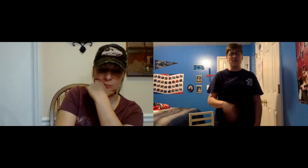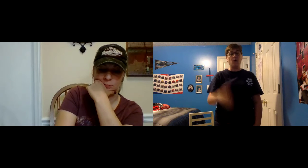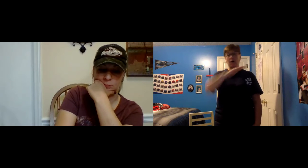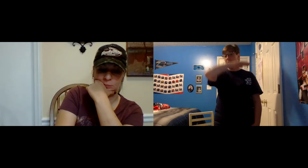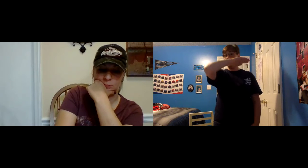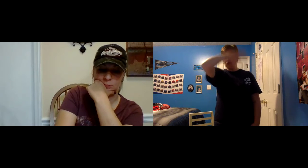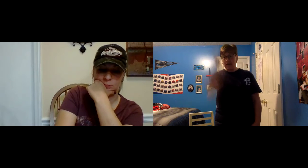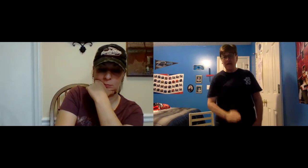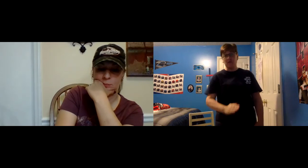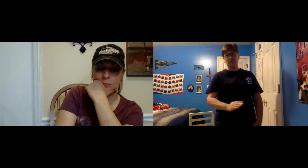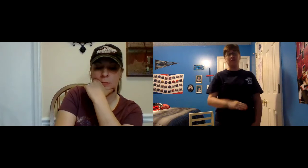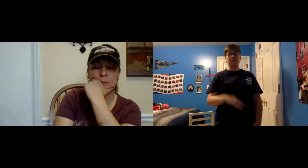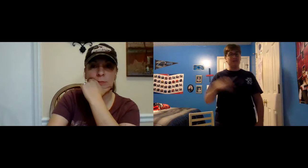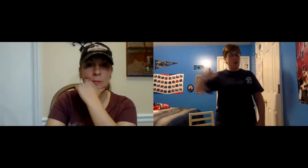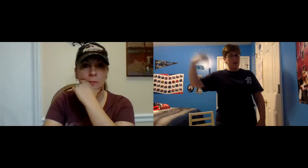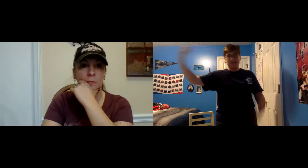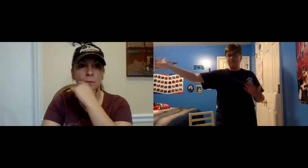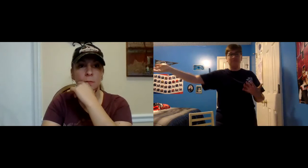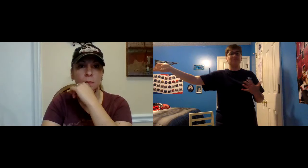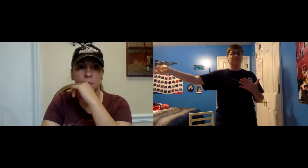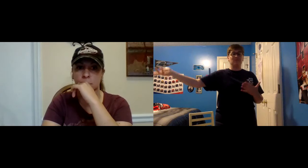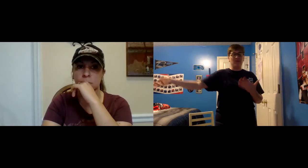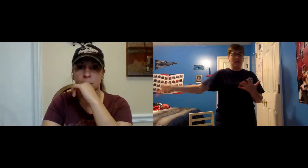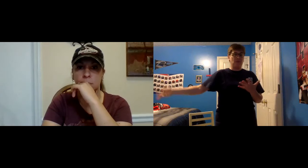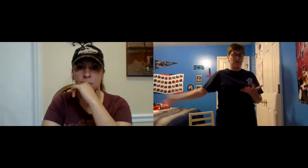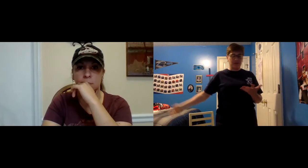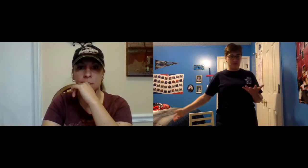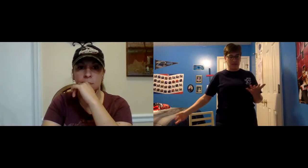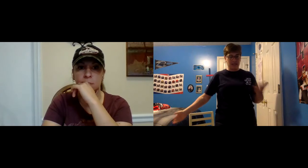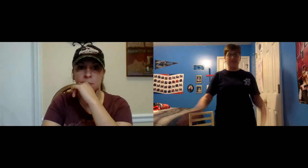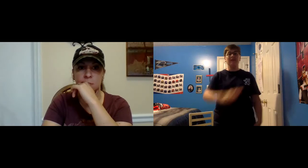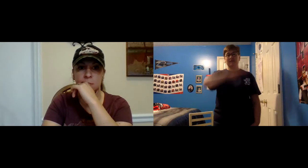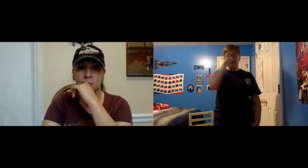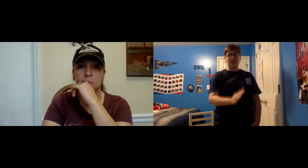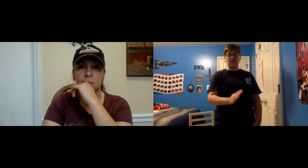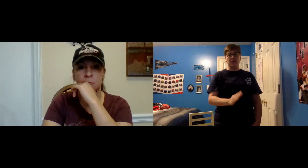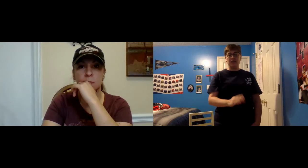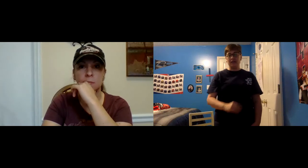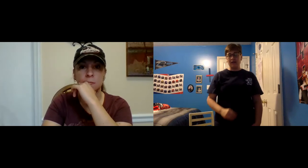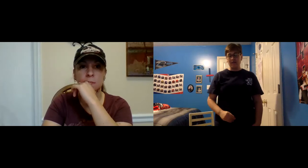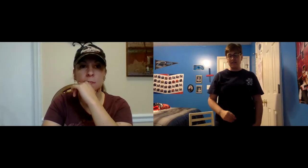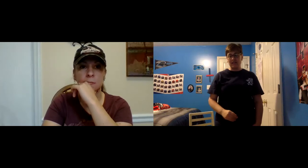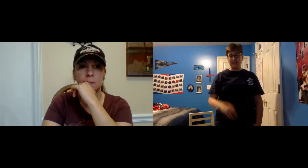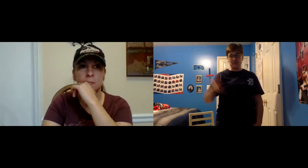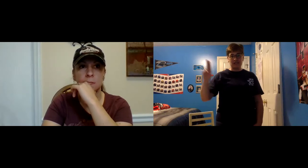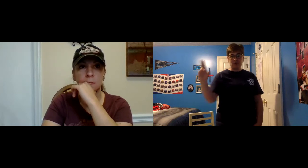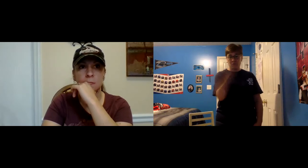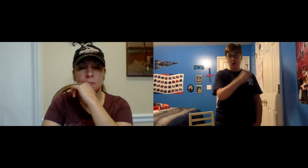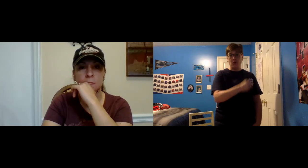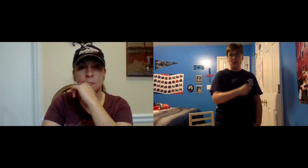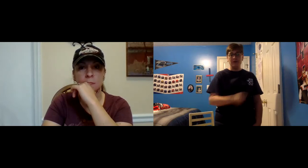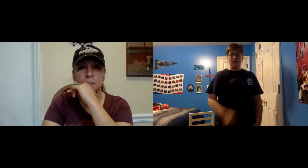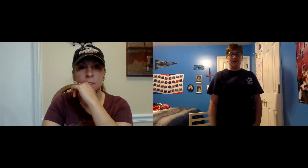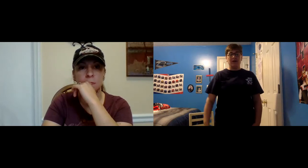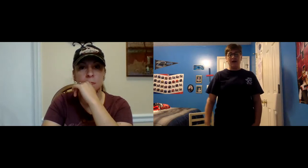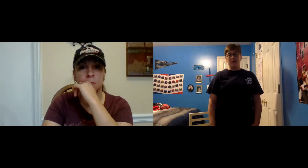that. Or you're never going with that person ever again. You can really emphasize it, just like your